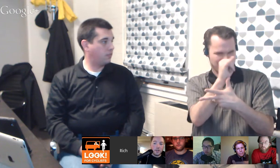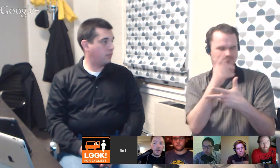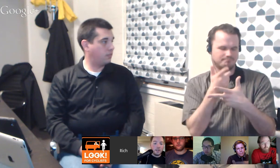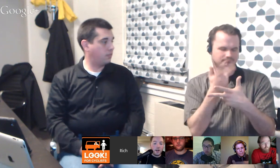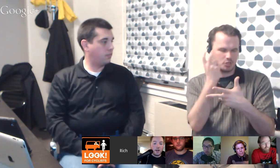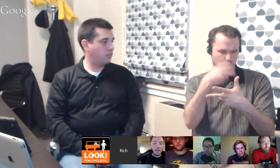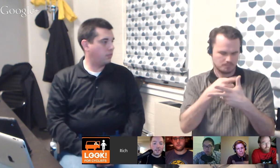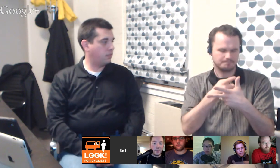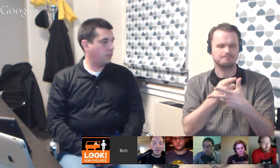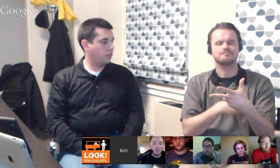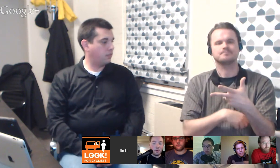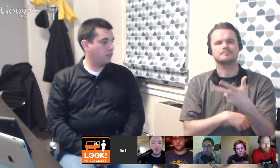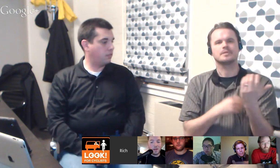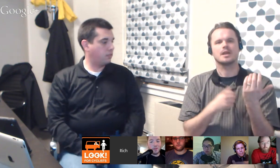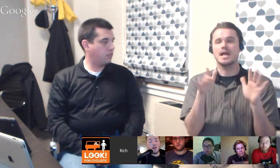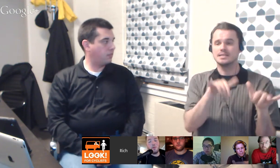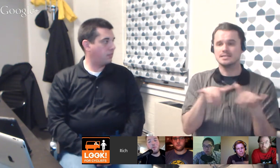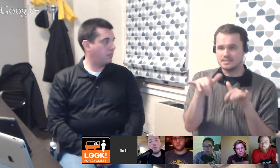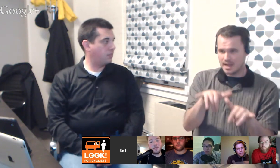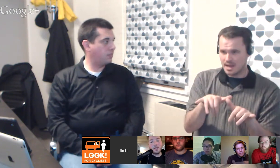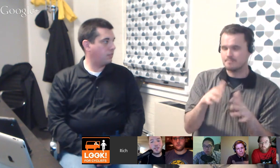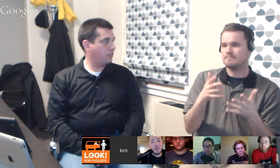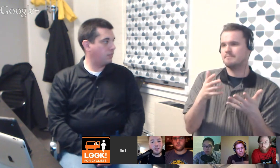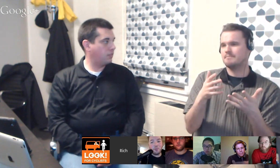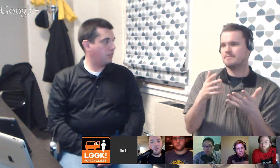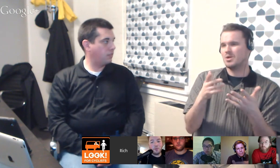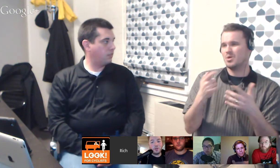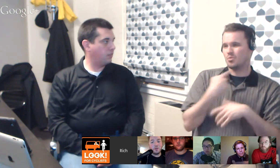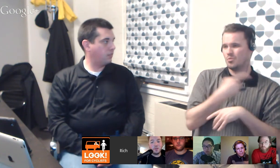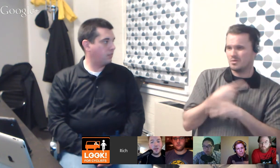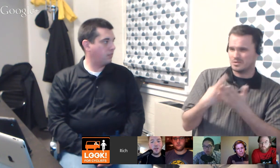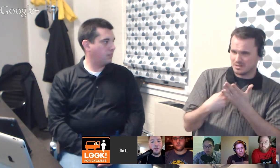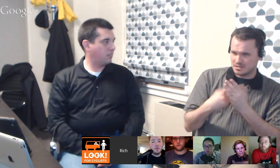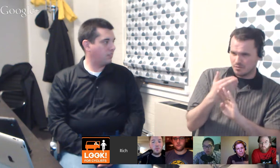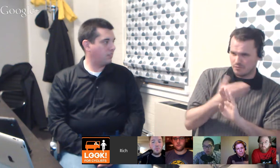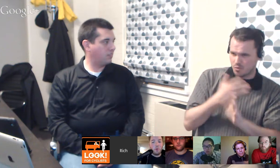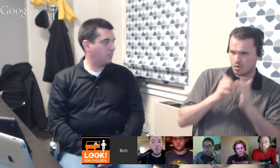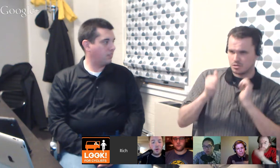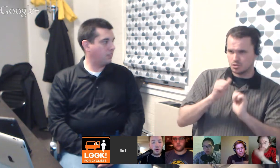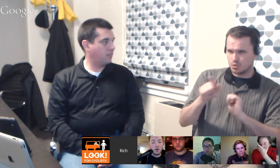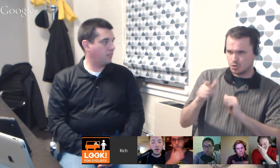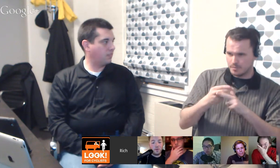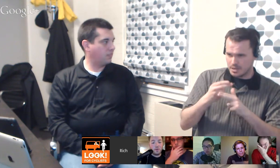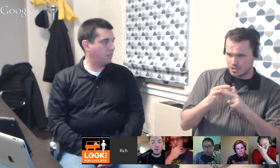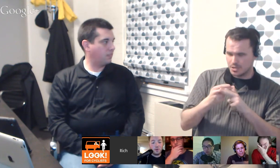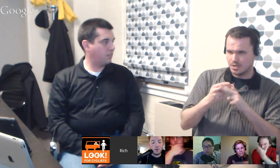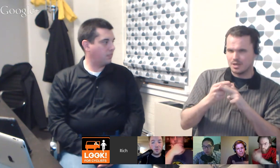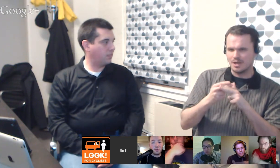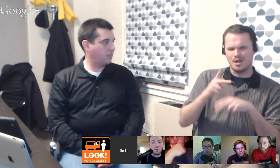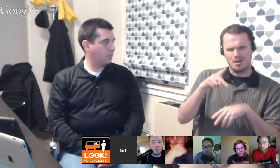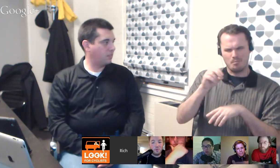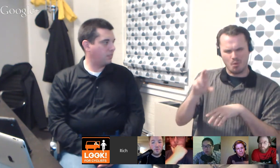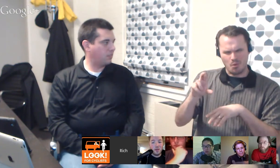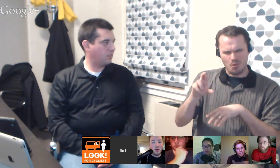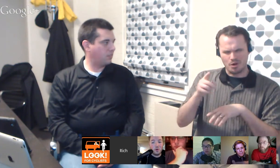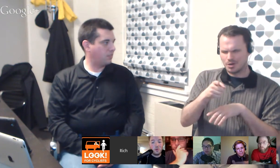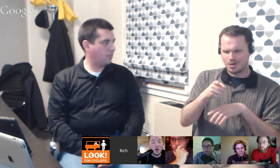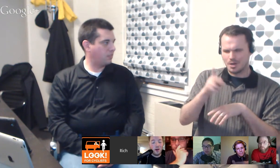Gotcha. And in the same sort of breath, when we were discussing this before the show, is you mentioned poor, or I don't know if that was you or Chris who mentioned